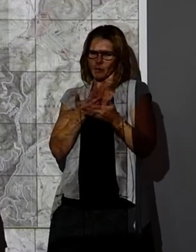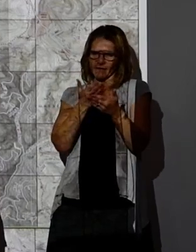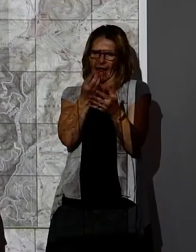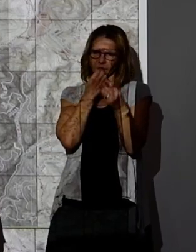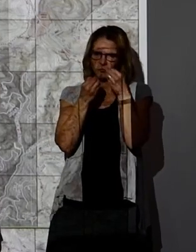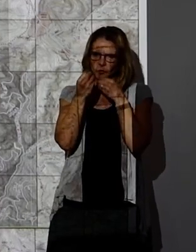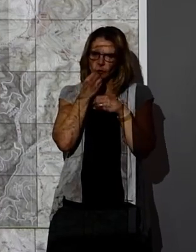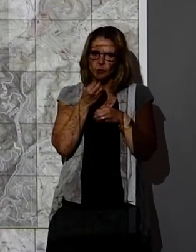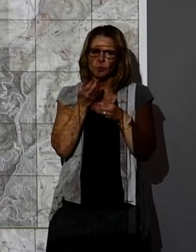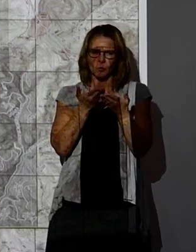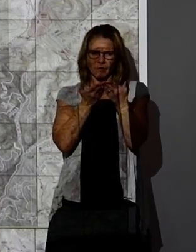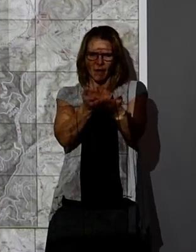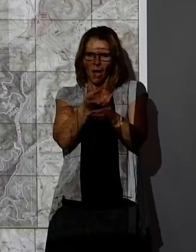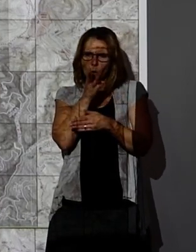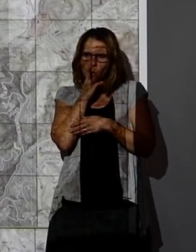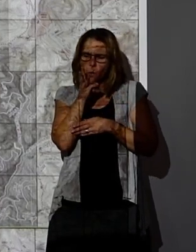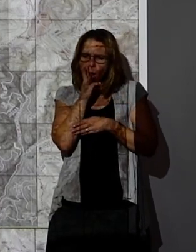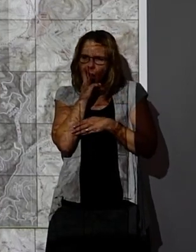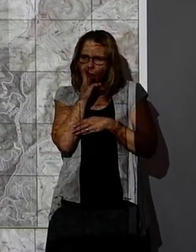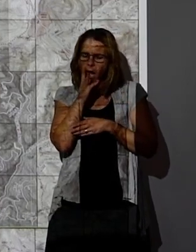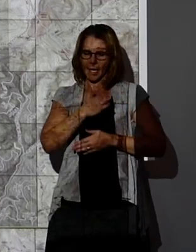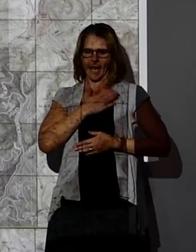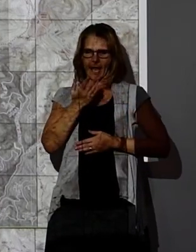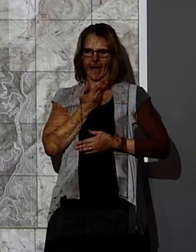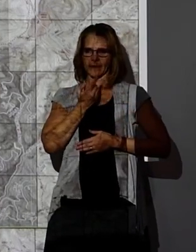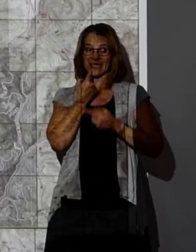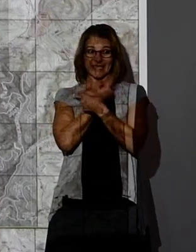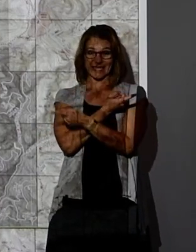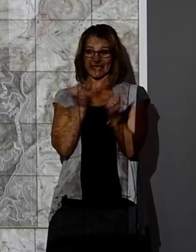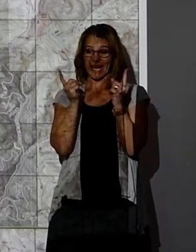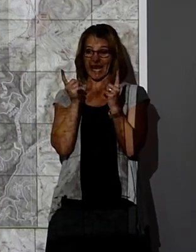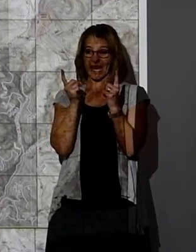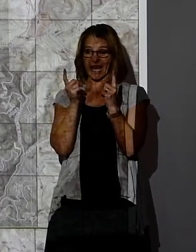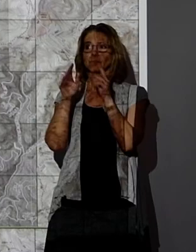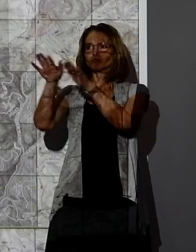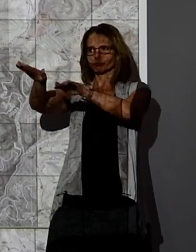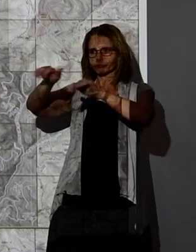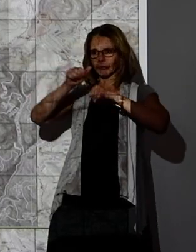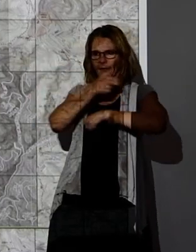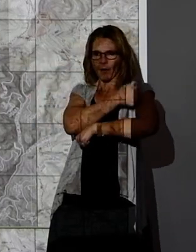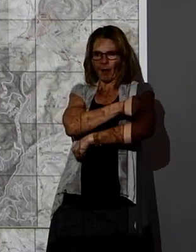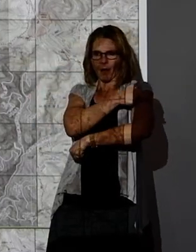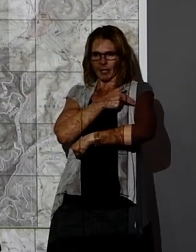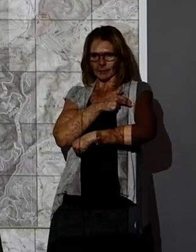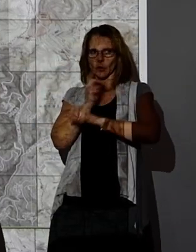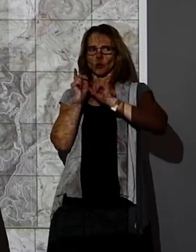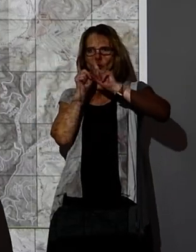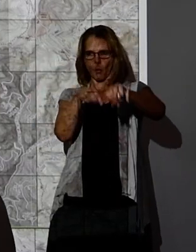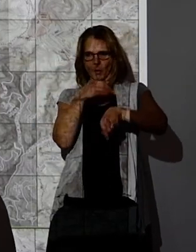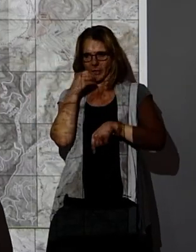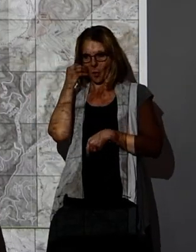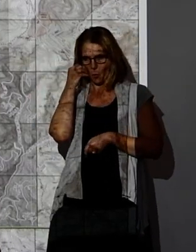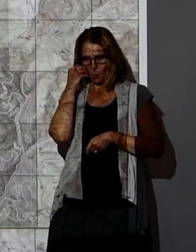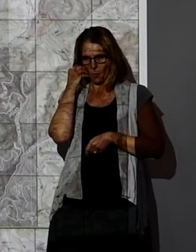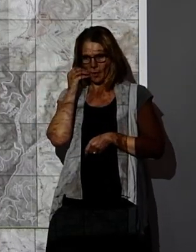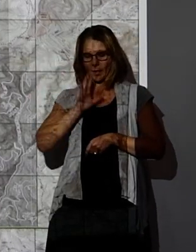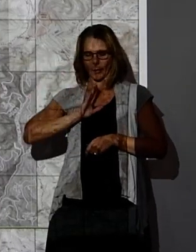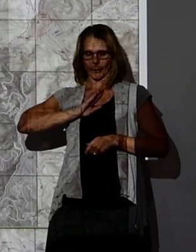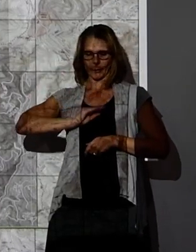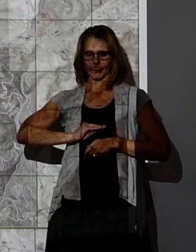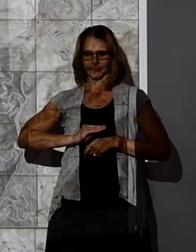water, and we're happy to say that they're released right now, and they're on their way homes.